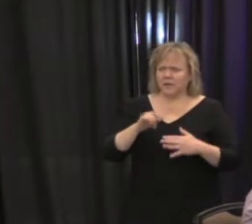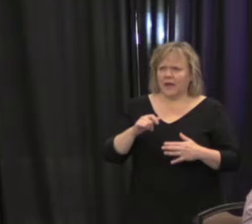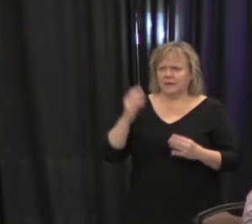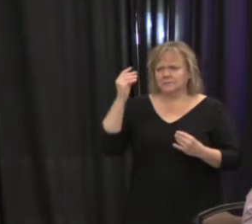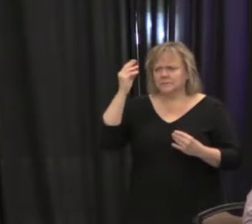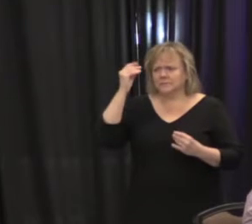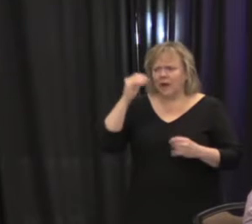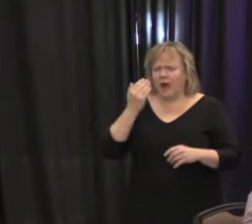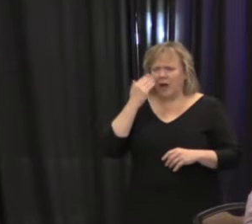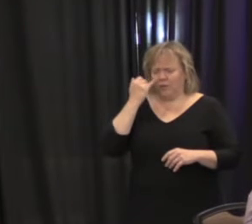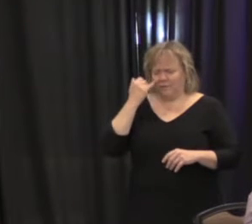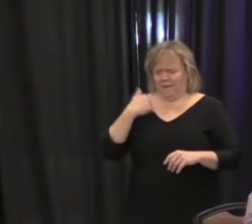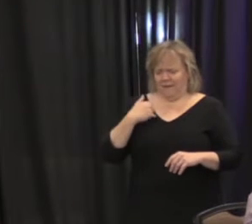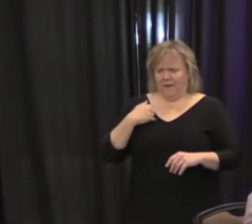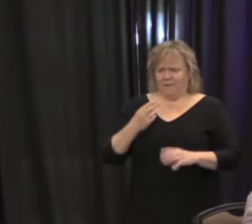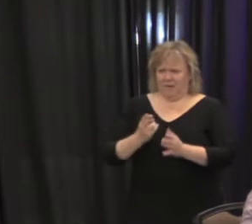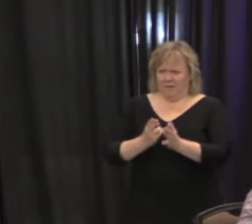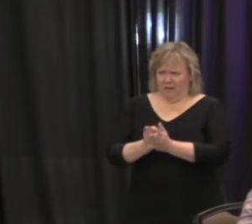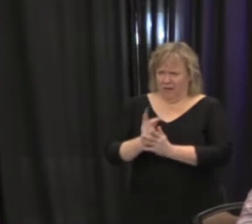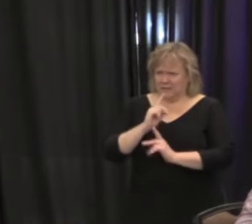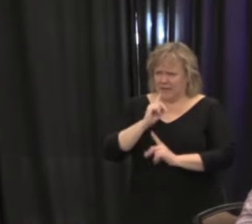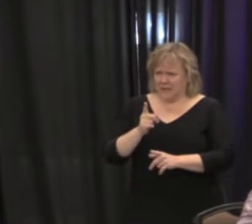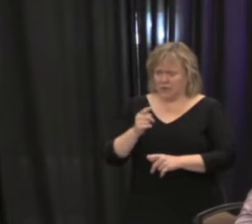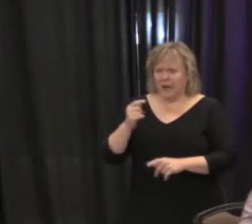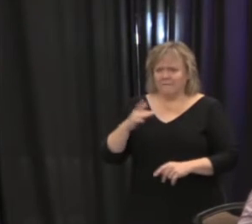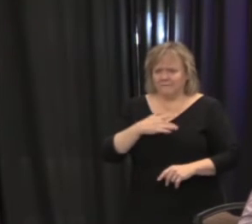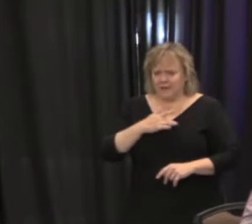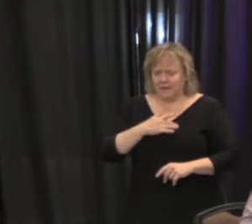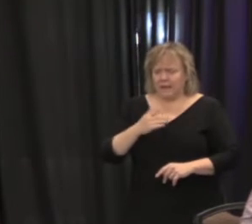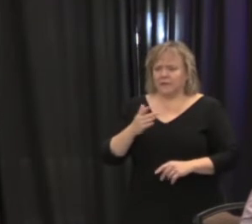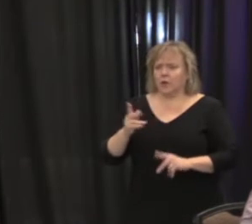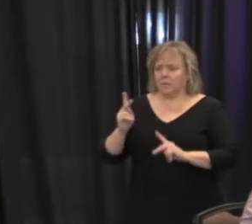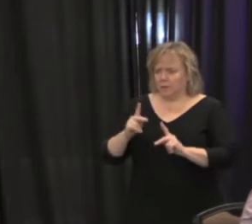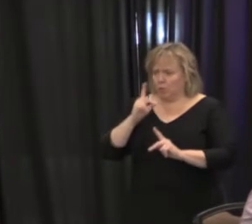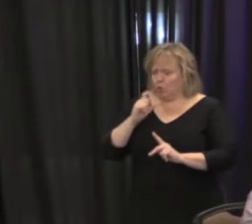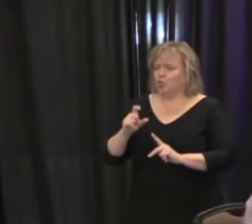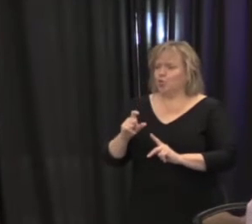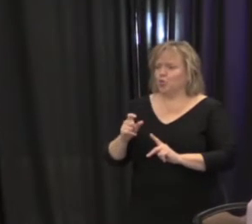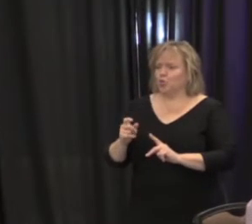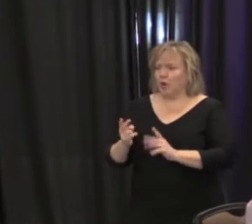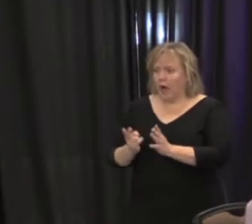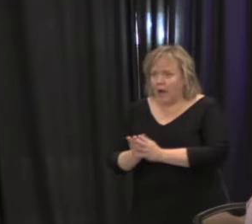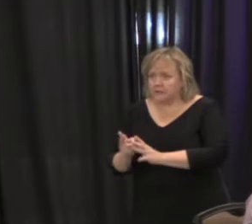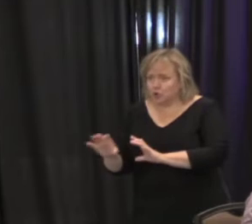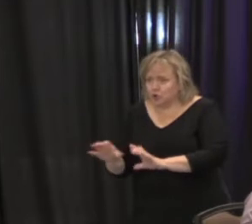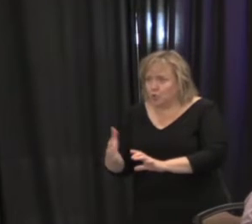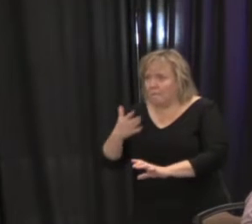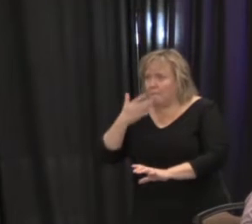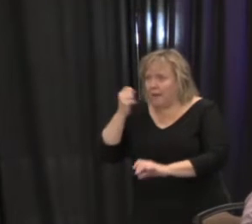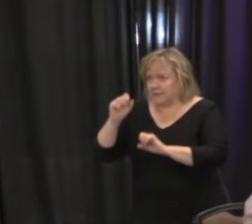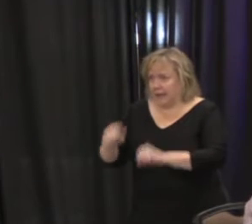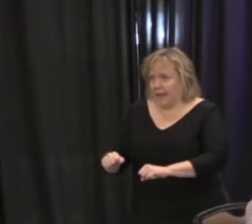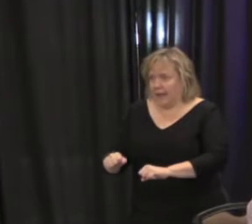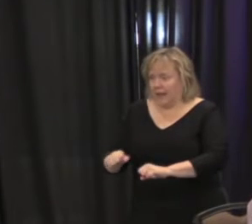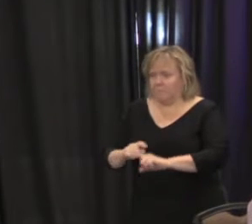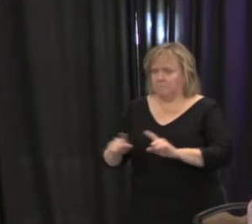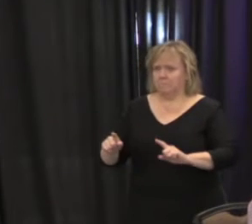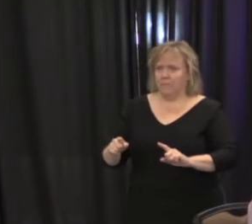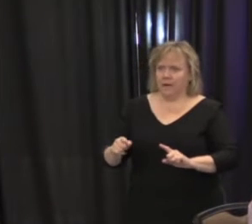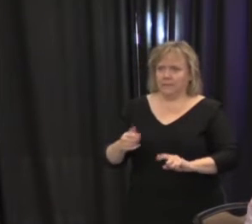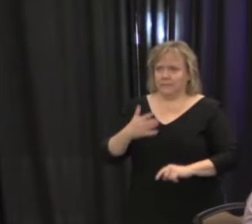an honest answer. I think there are genuine people who do the best they can do in navigating that, but I'm not sure if there's, a silver bullet